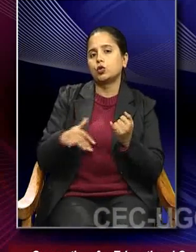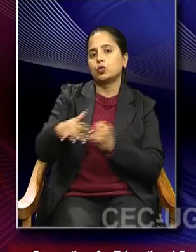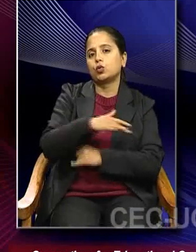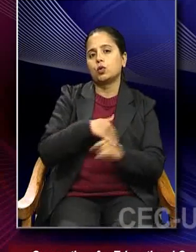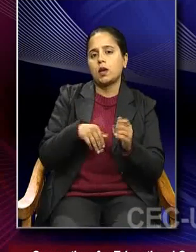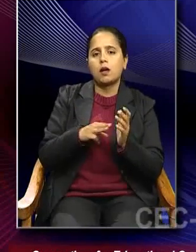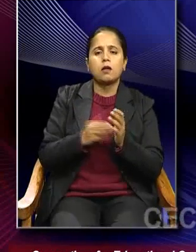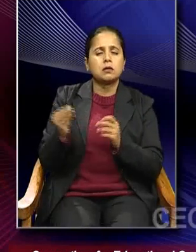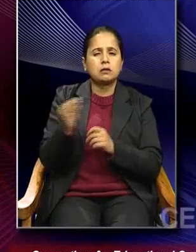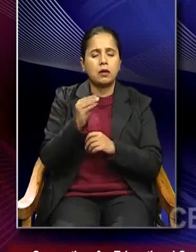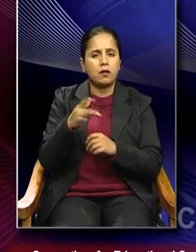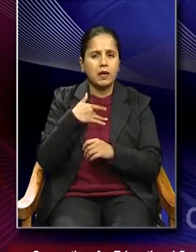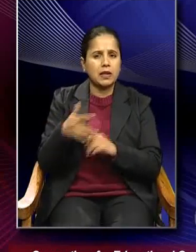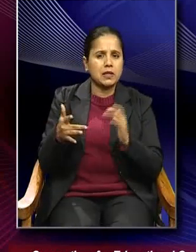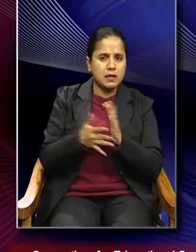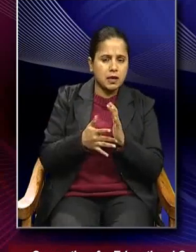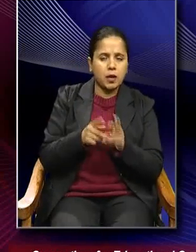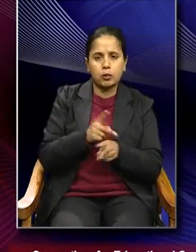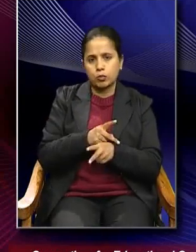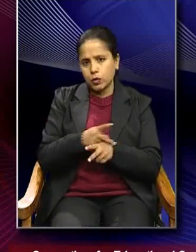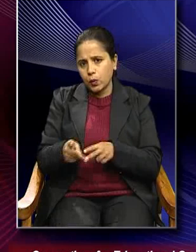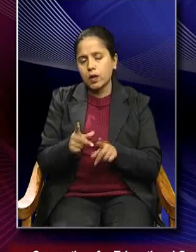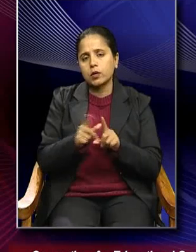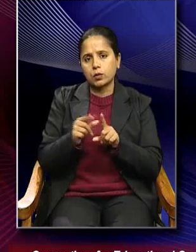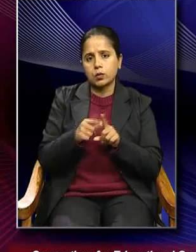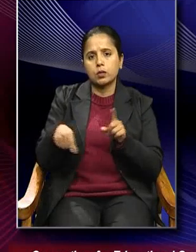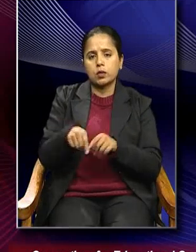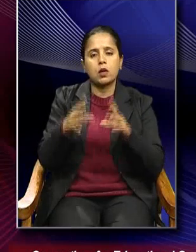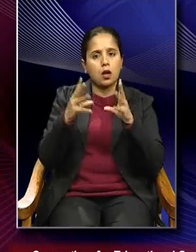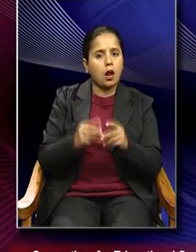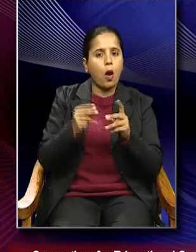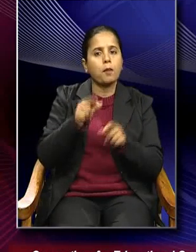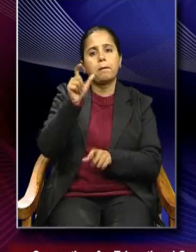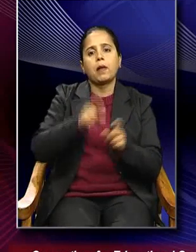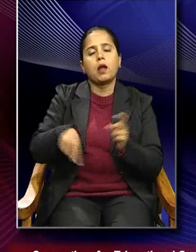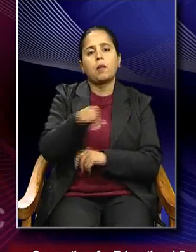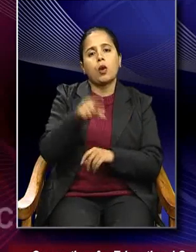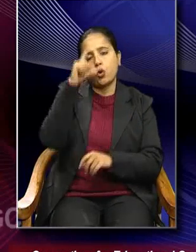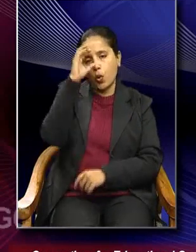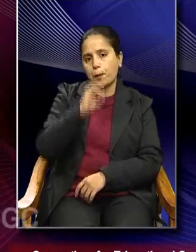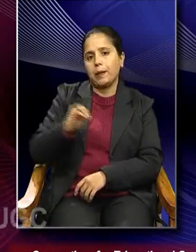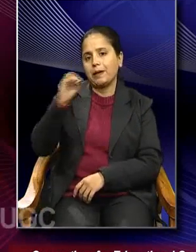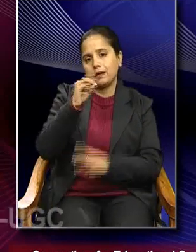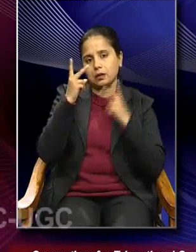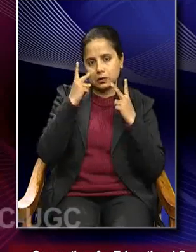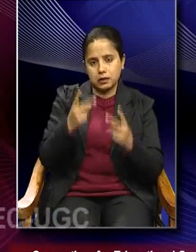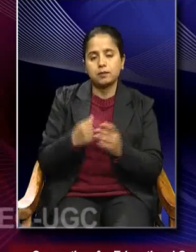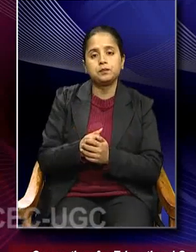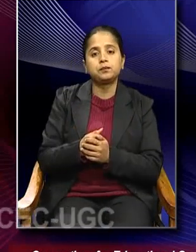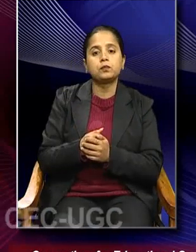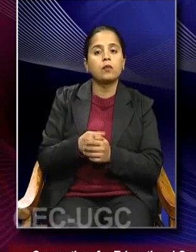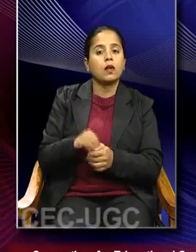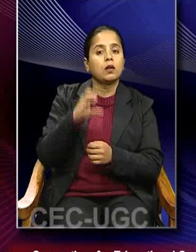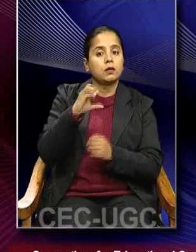a merely technical profession of counting people and opinion. So C.